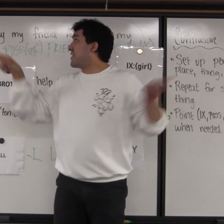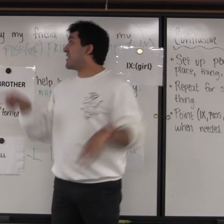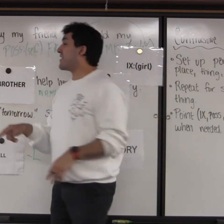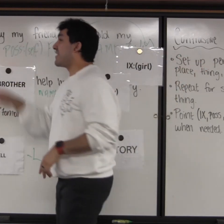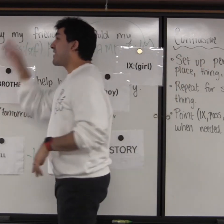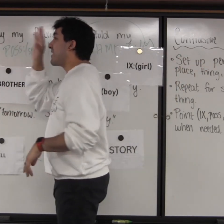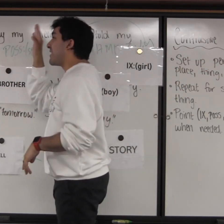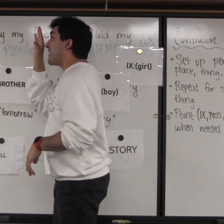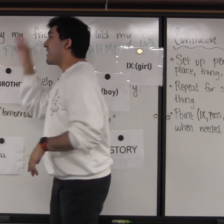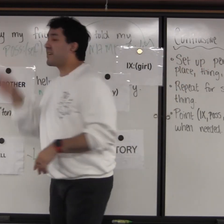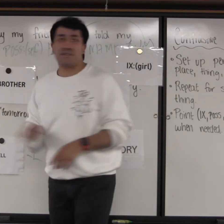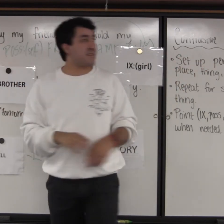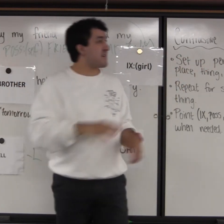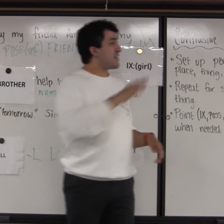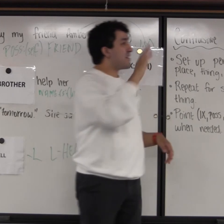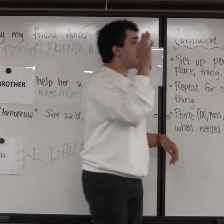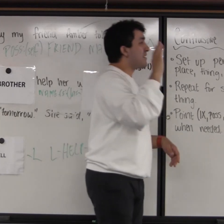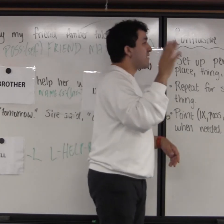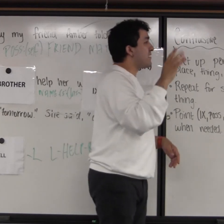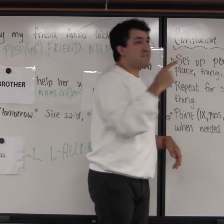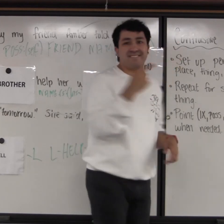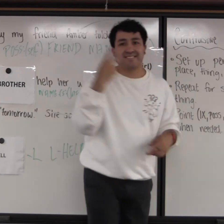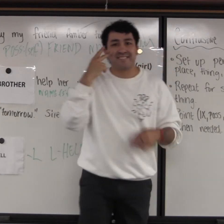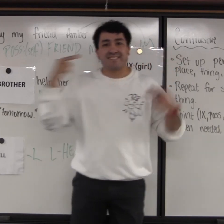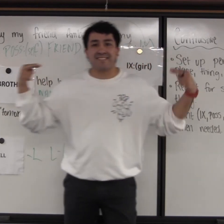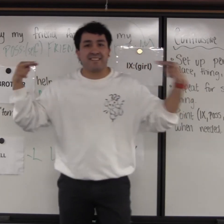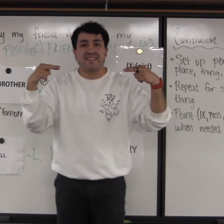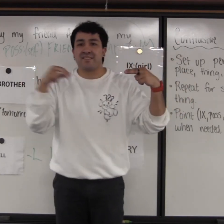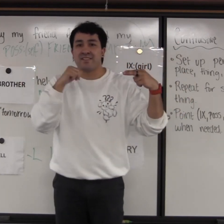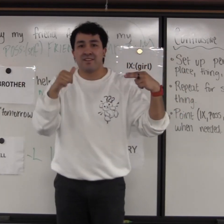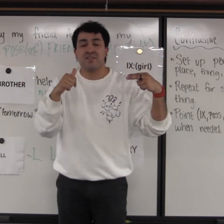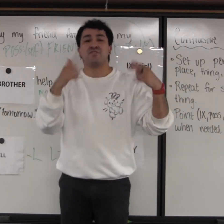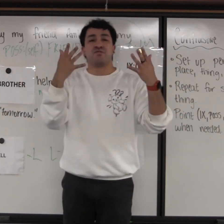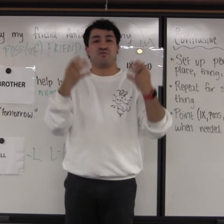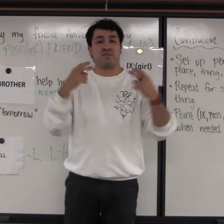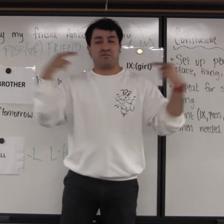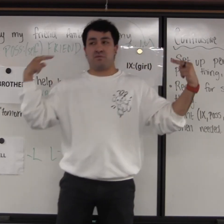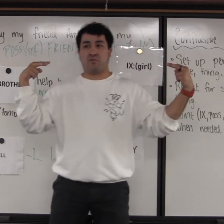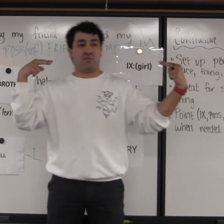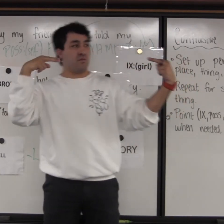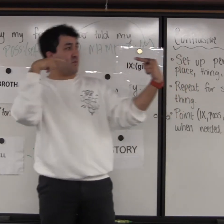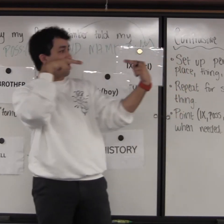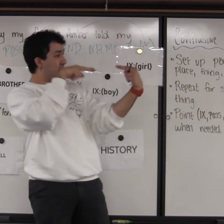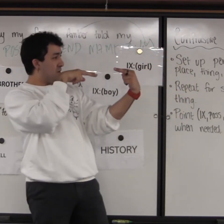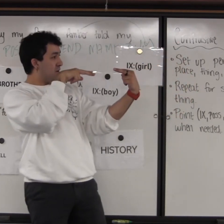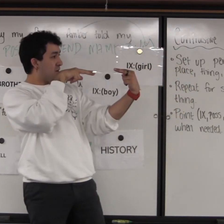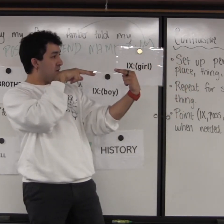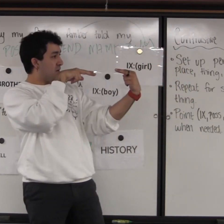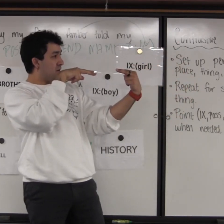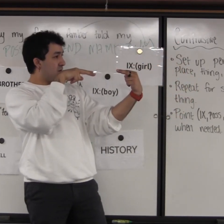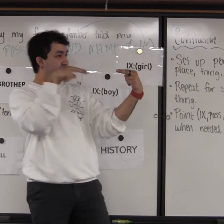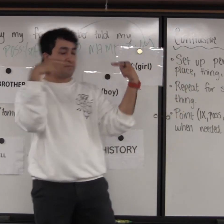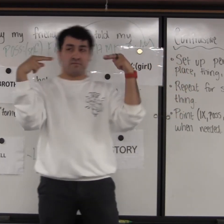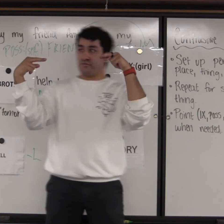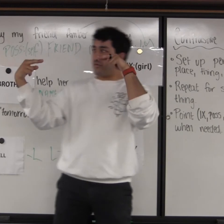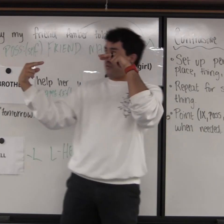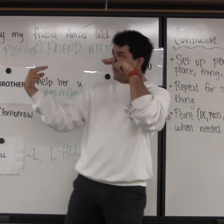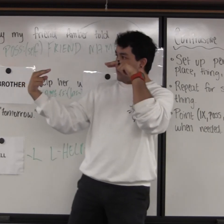right, they put their left shoulder, and it kind of looks like this. It looks like you're not looking at each other. So that's why I said earlier how when we first learned